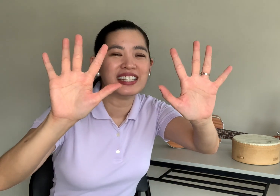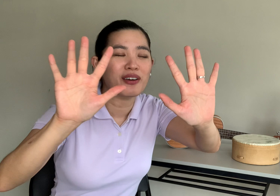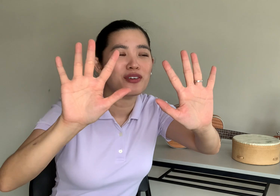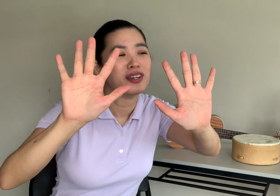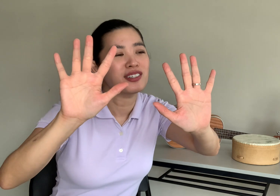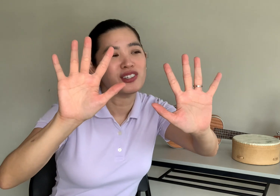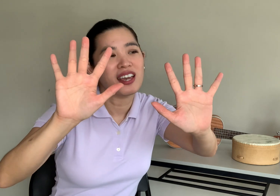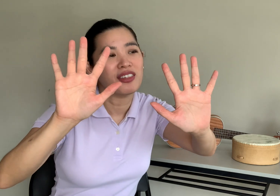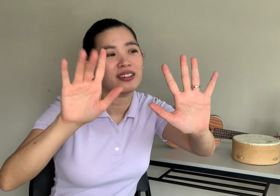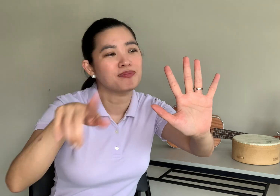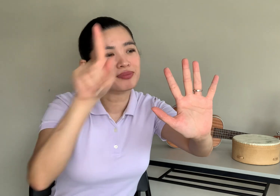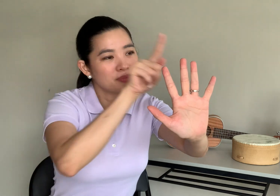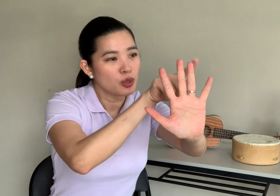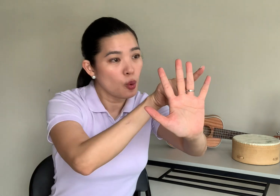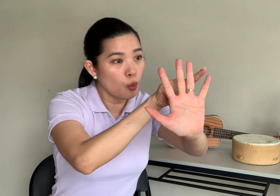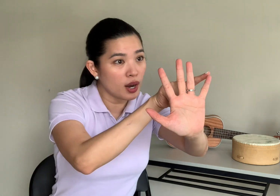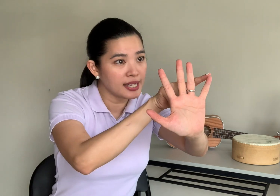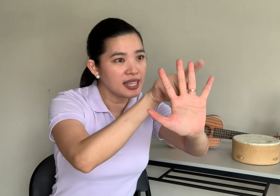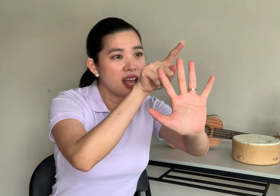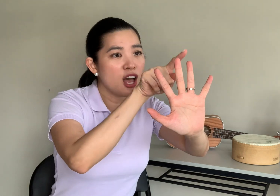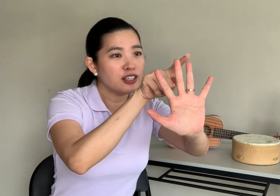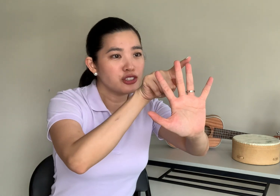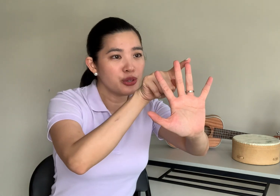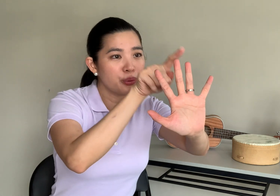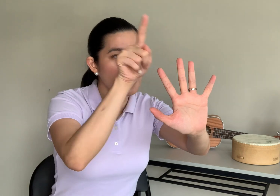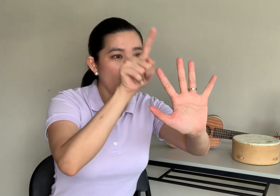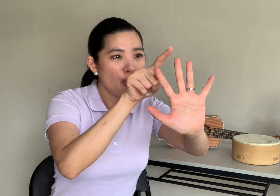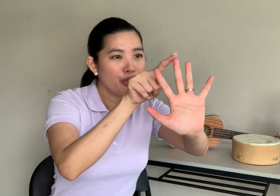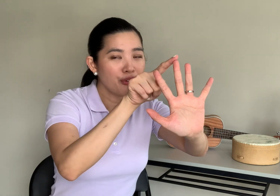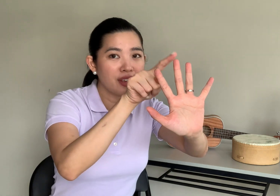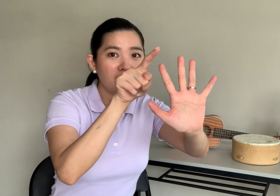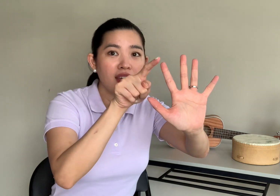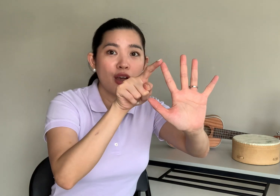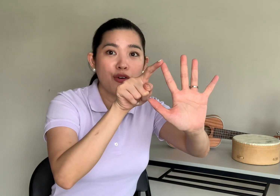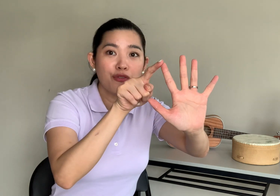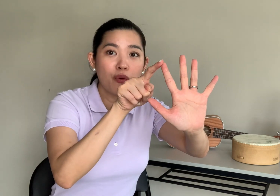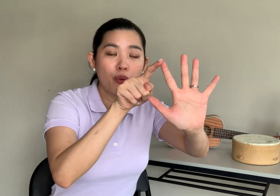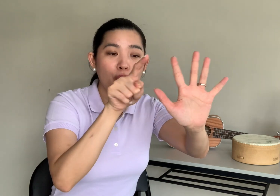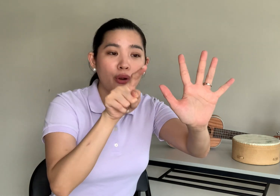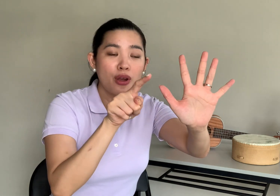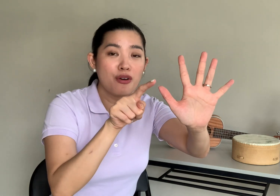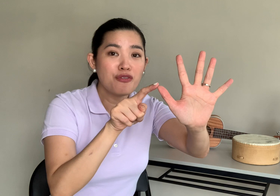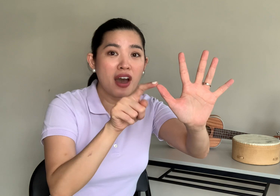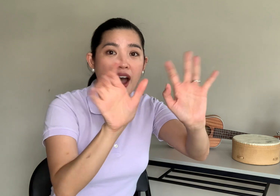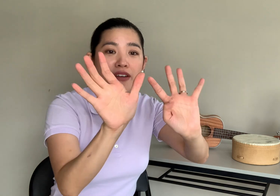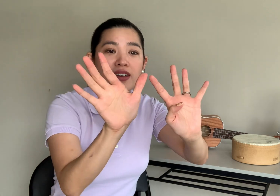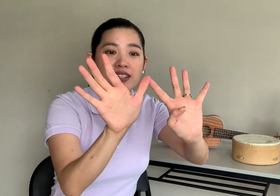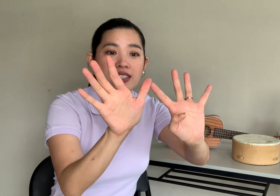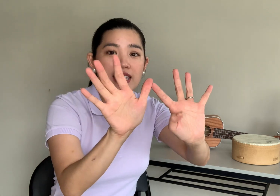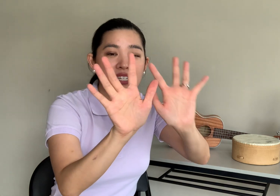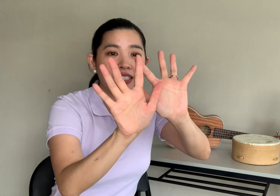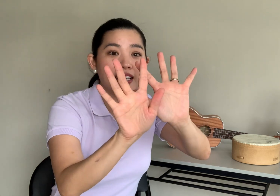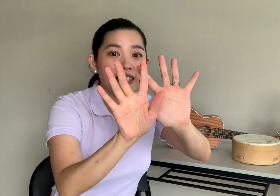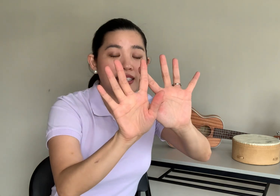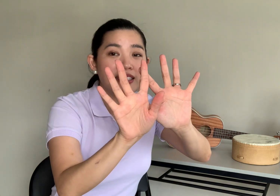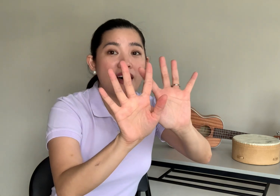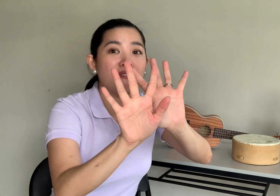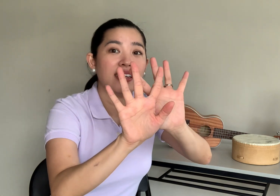Let's count our fingers together. One, two, three, four, five, six, seven,